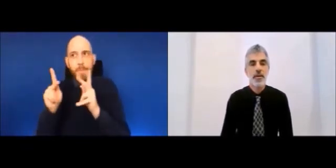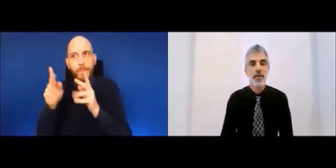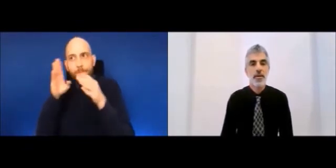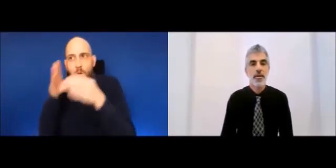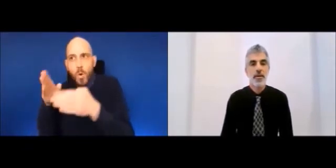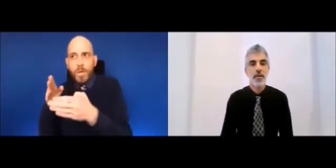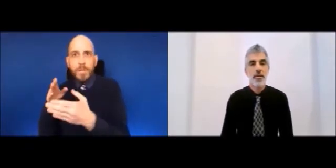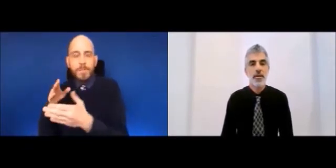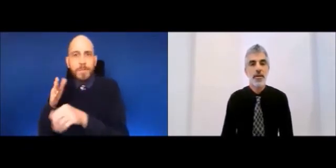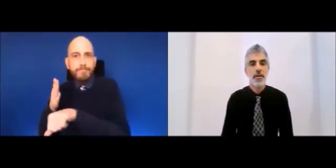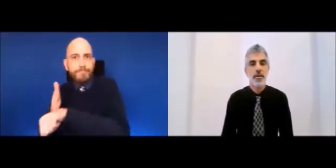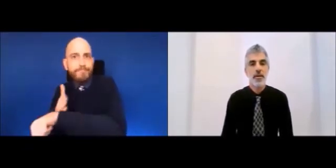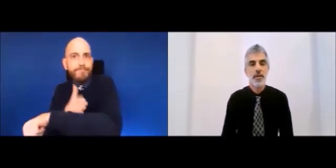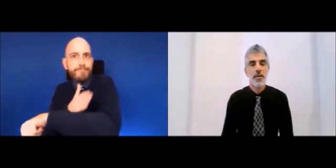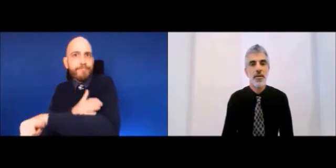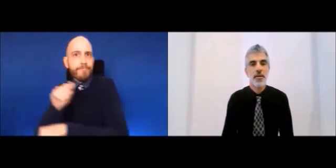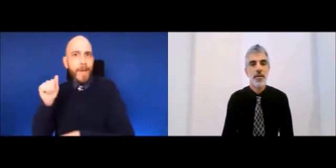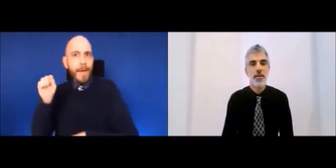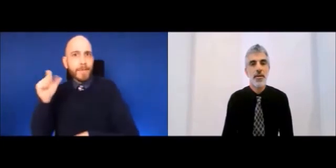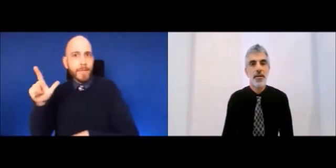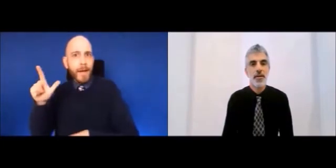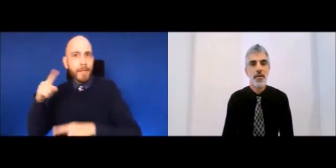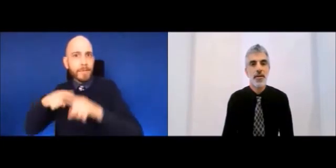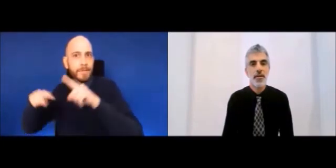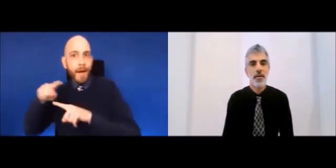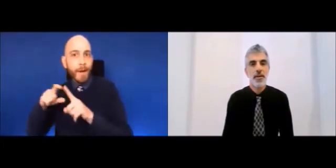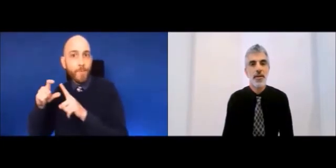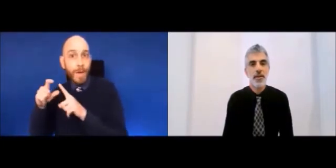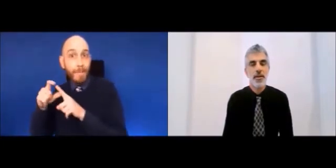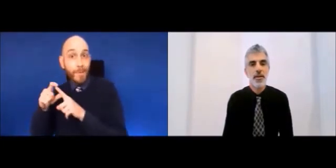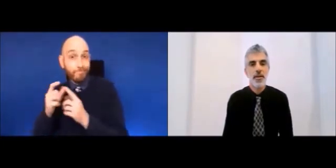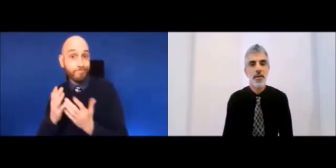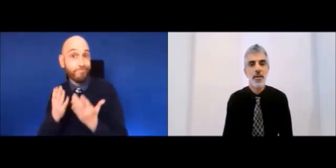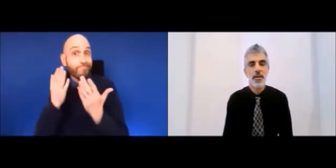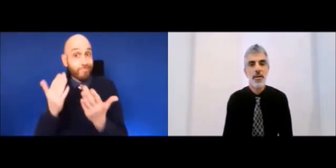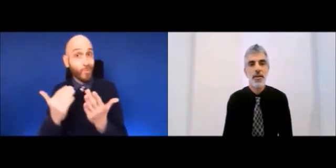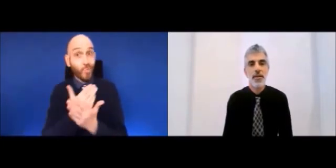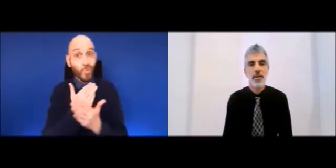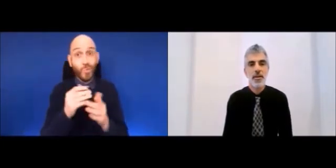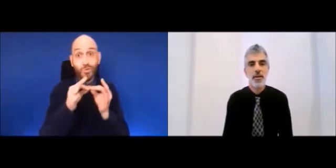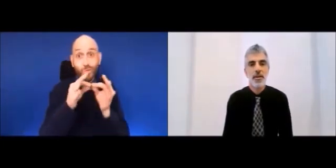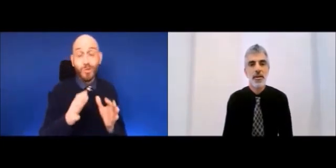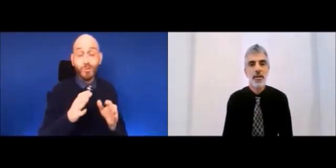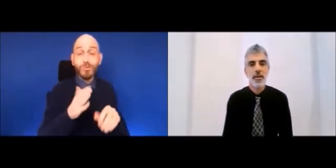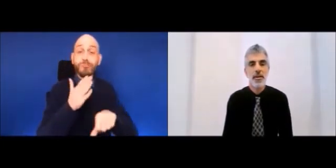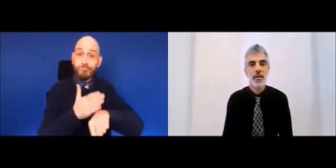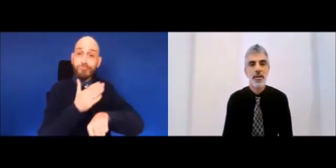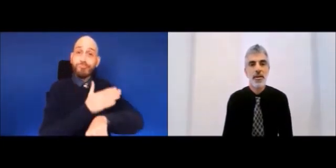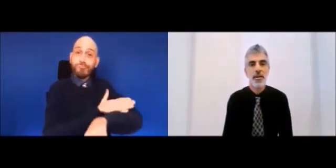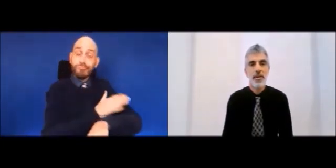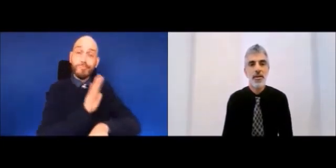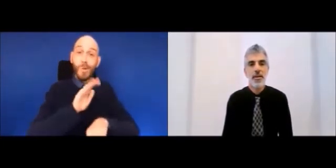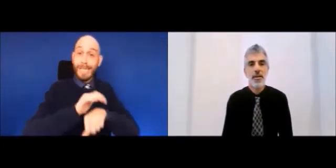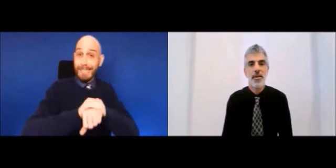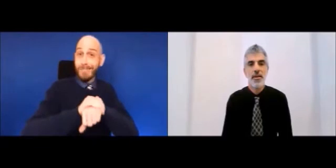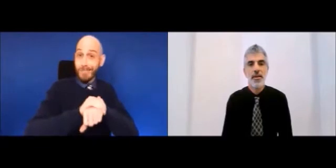Another recommendation that I have for new interpreters is as you're developing your ASL